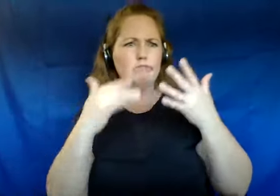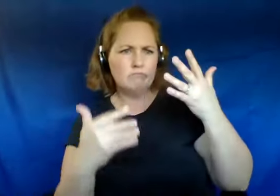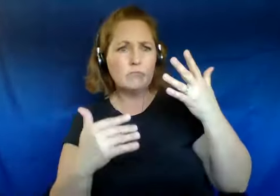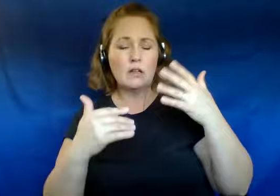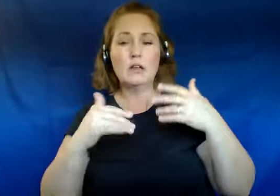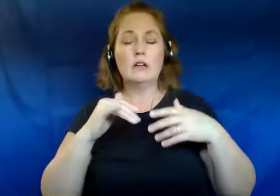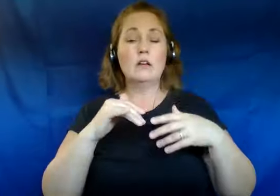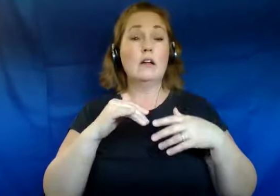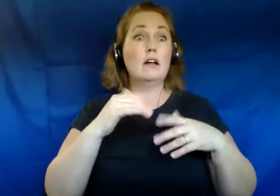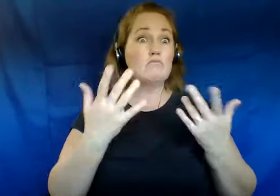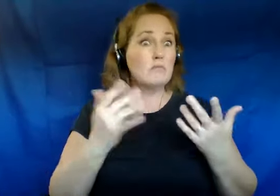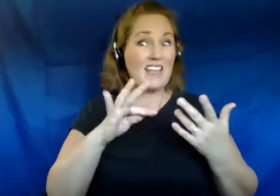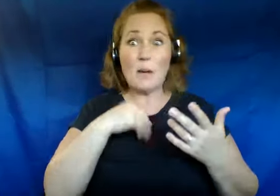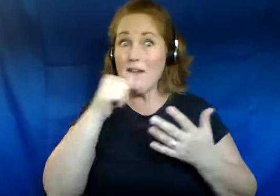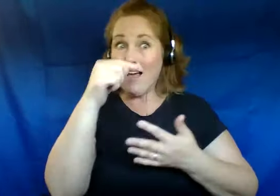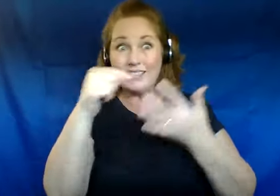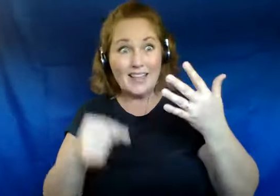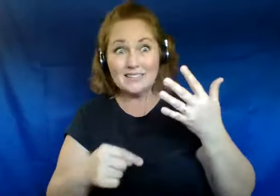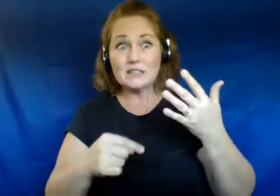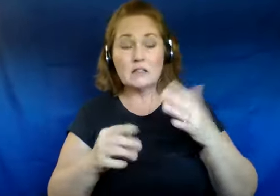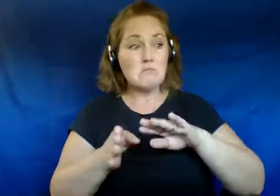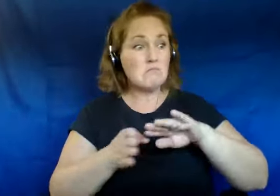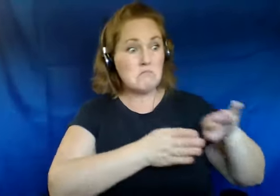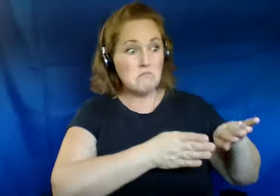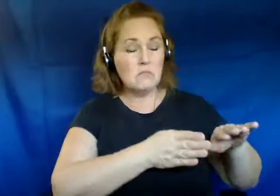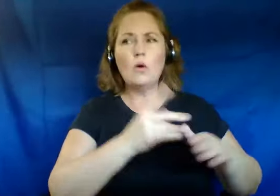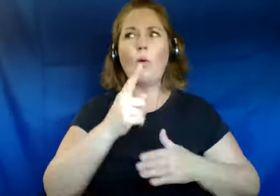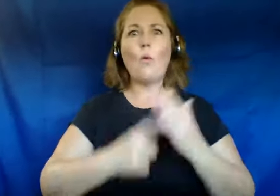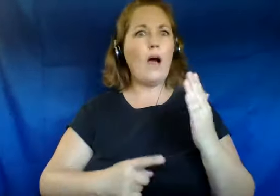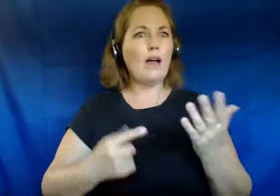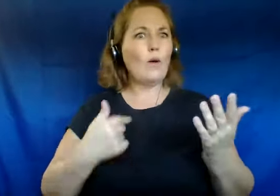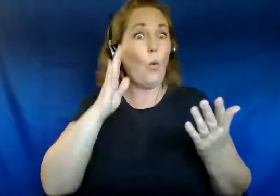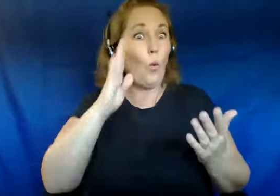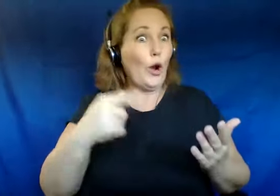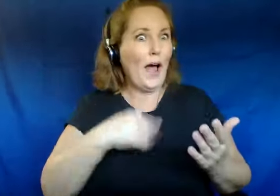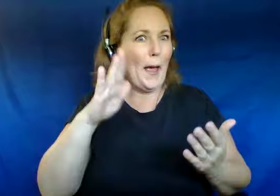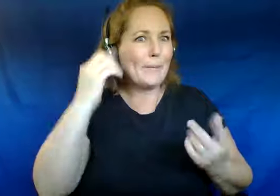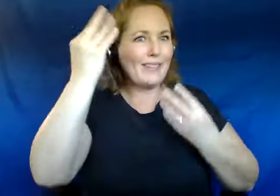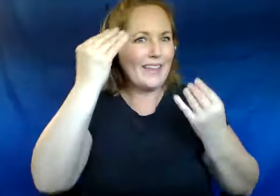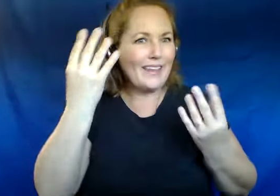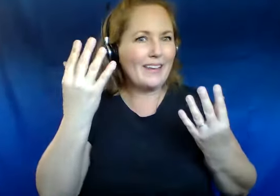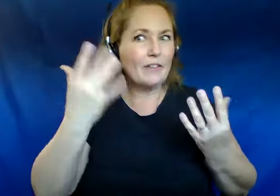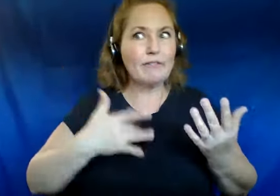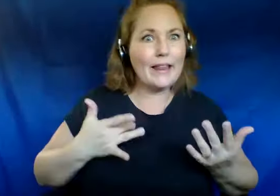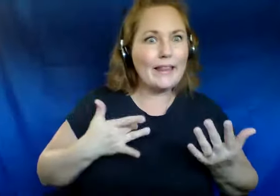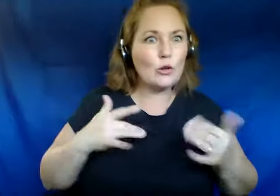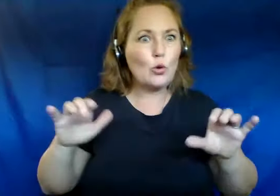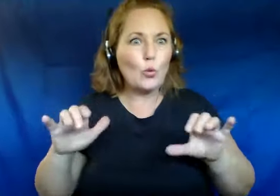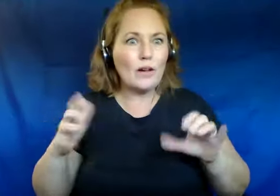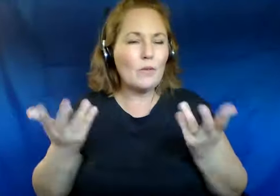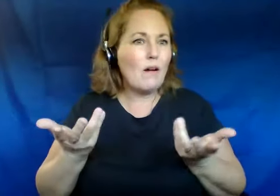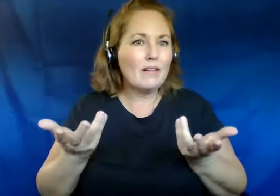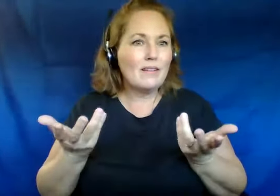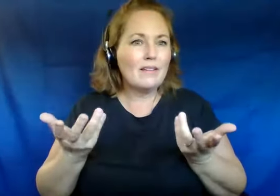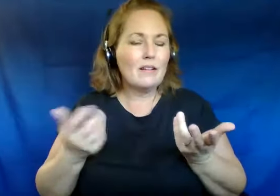forth, etc., what would I be thinking, feeling, or doing? I have to be